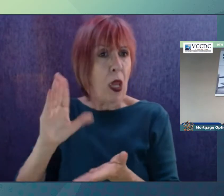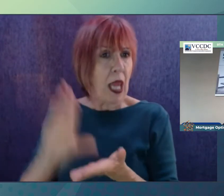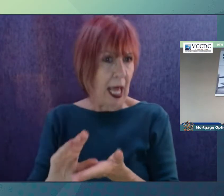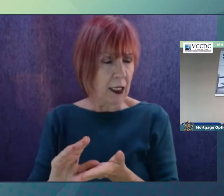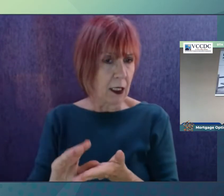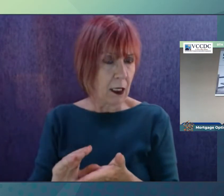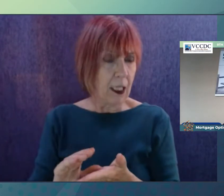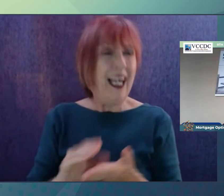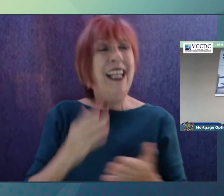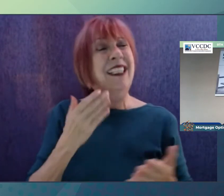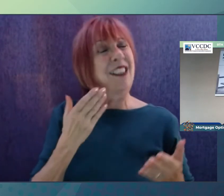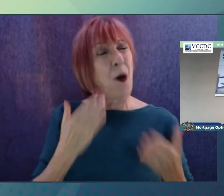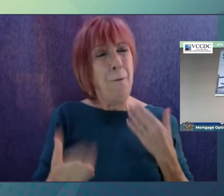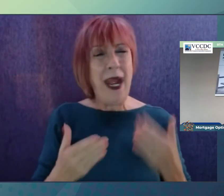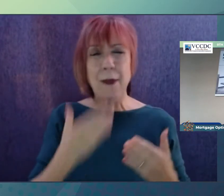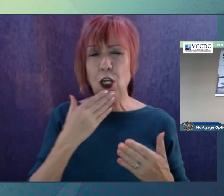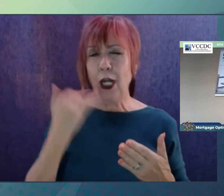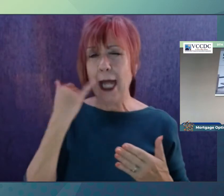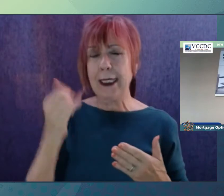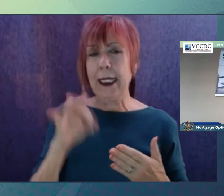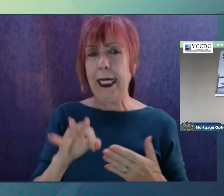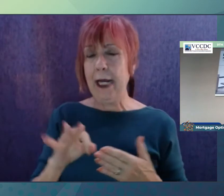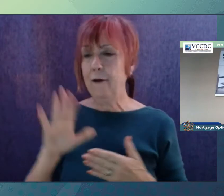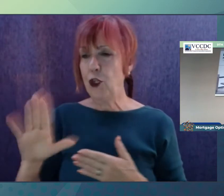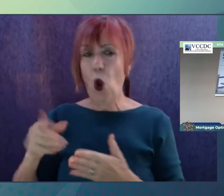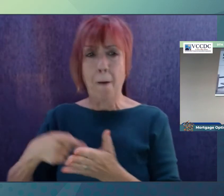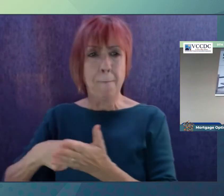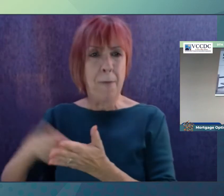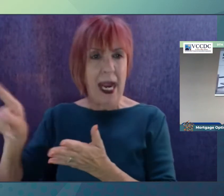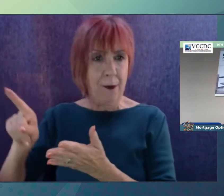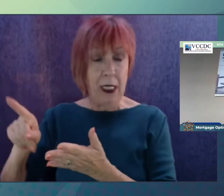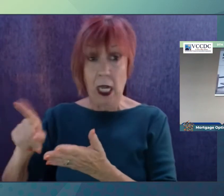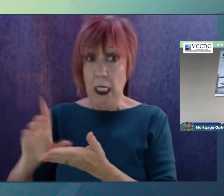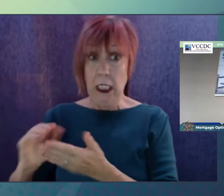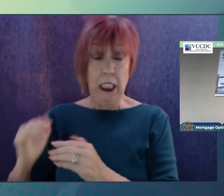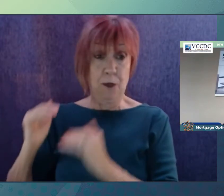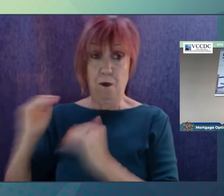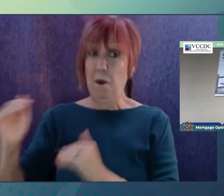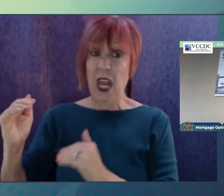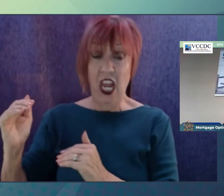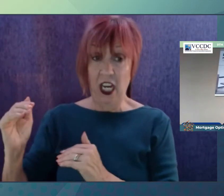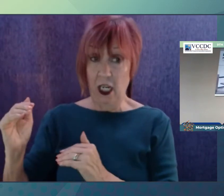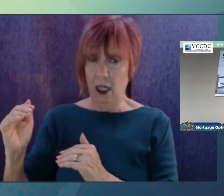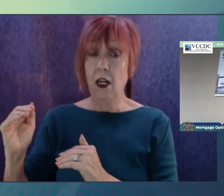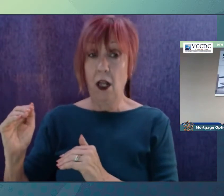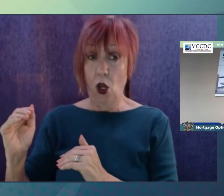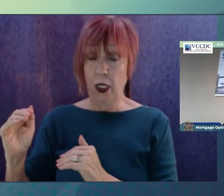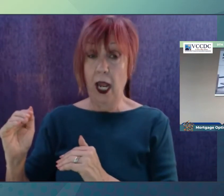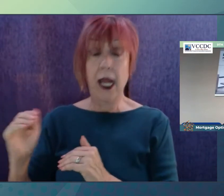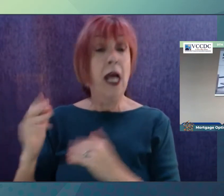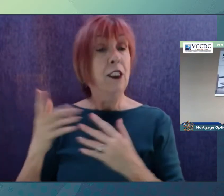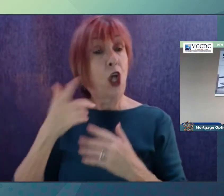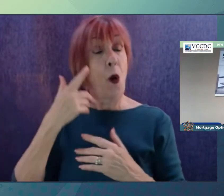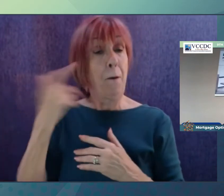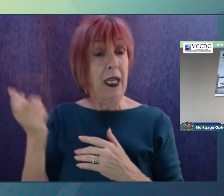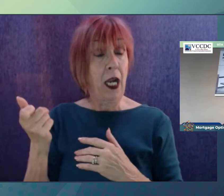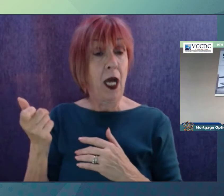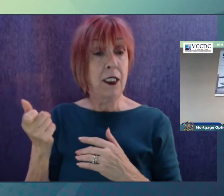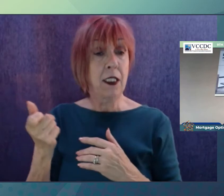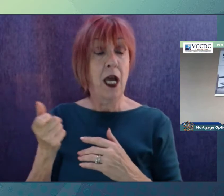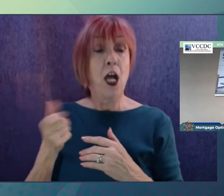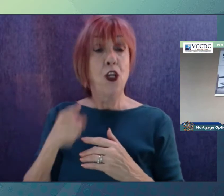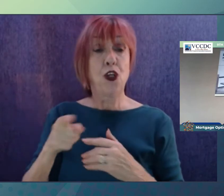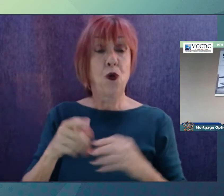make sense if you're having trouble keeping up with your payments. Still, make no mistake, by stretching out your mortgage, you'll be paying